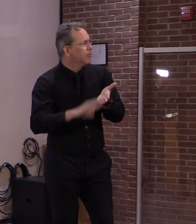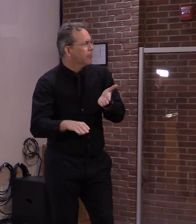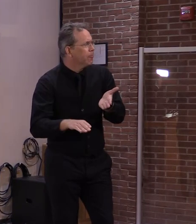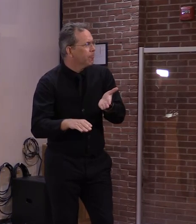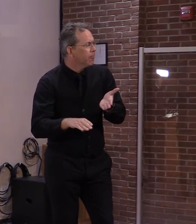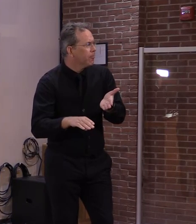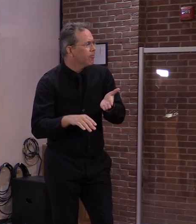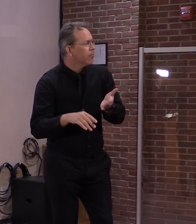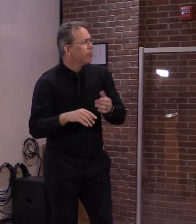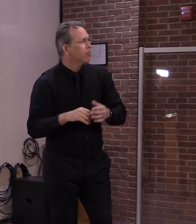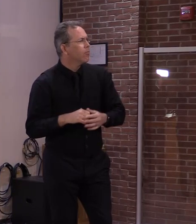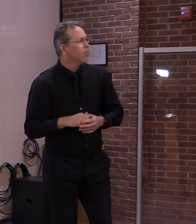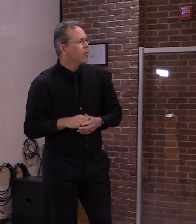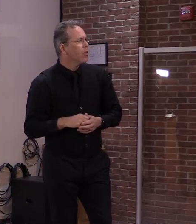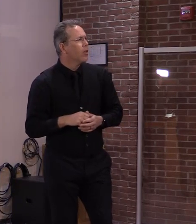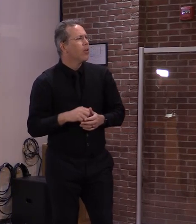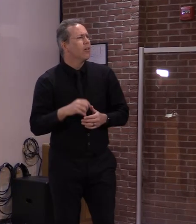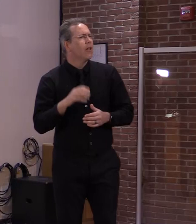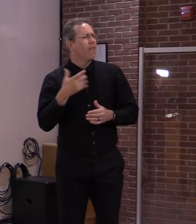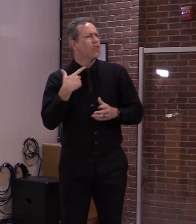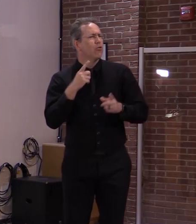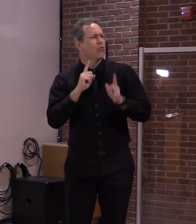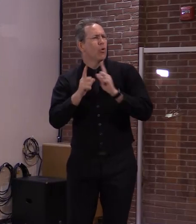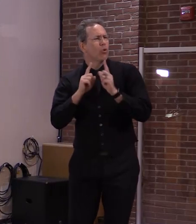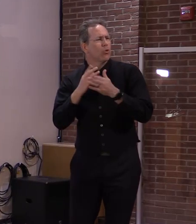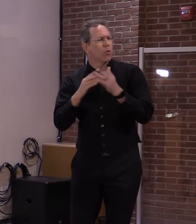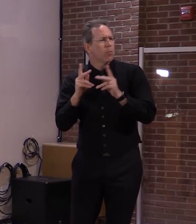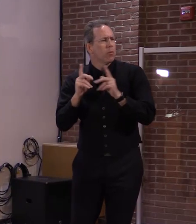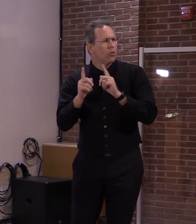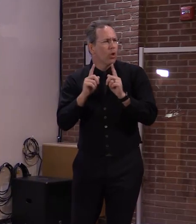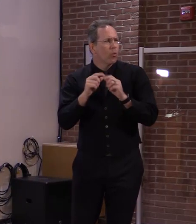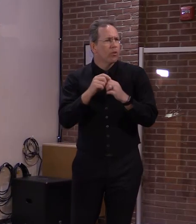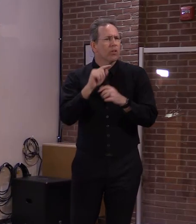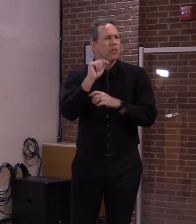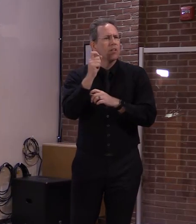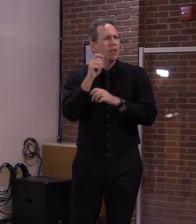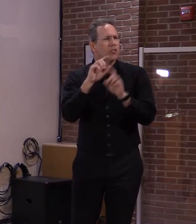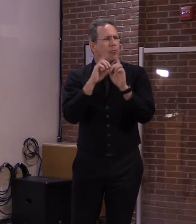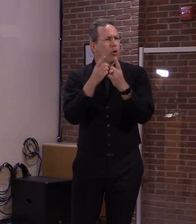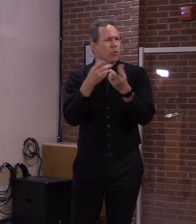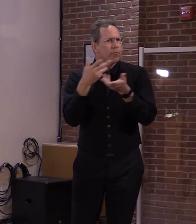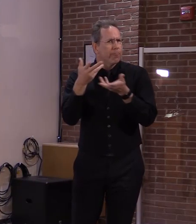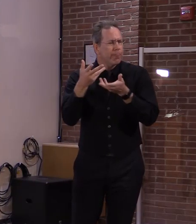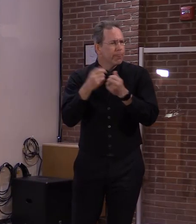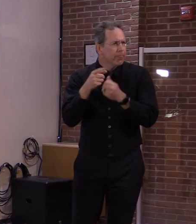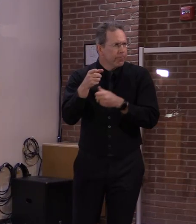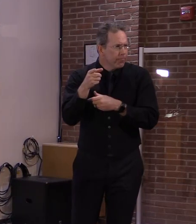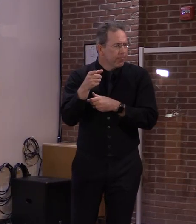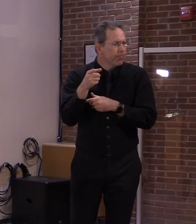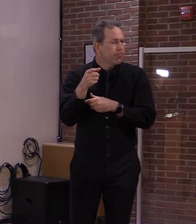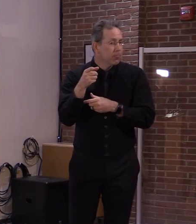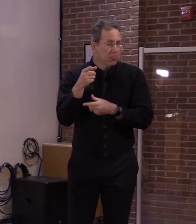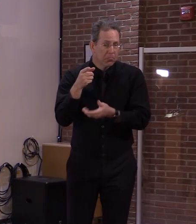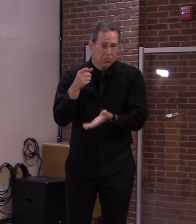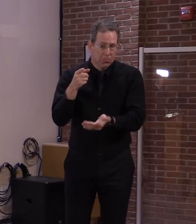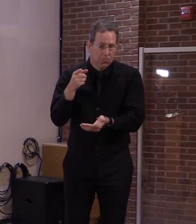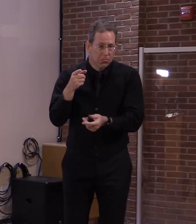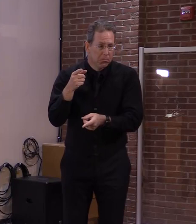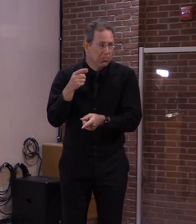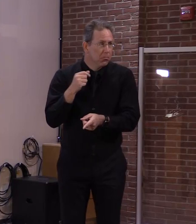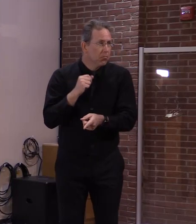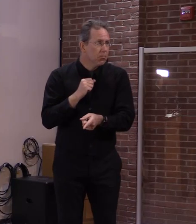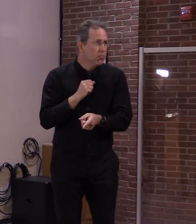question and what notice went out by the test department. Tom, are you talking about for their quarterlies maybe in the